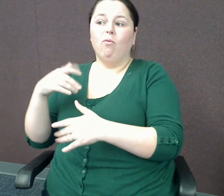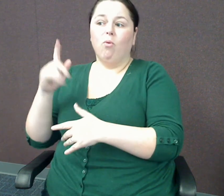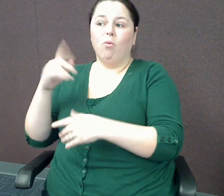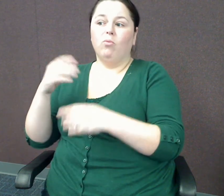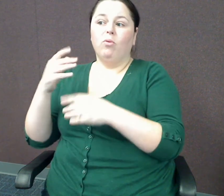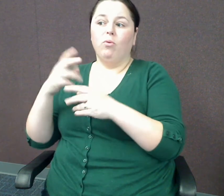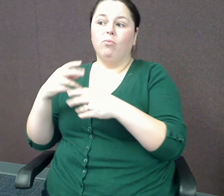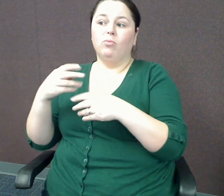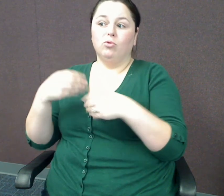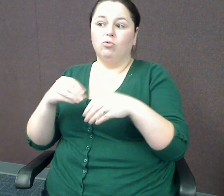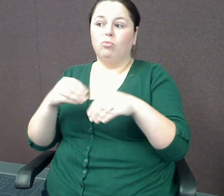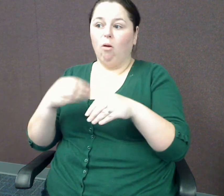The same shirt.